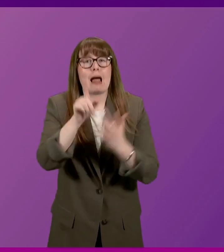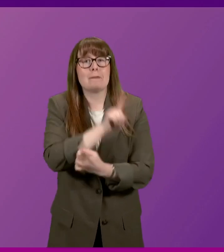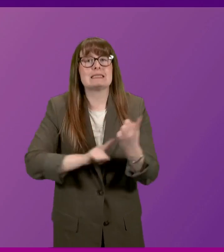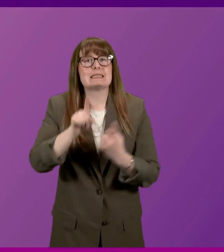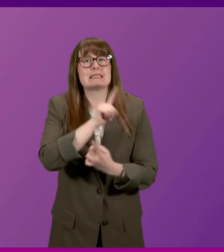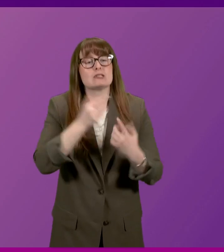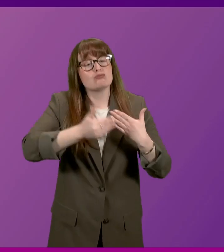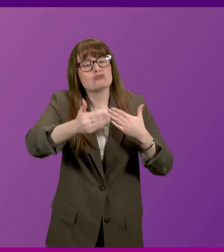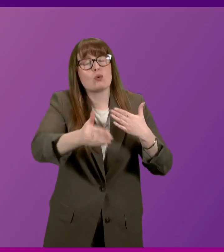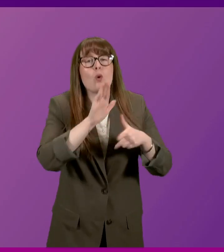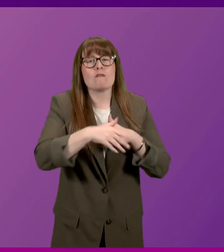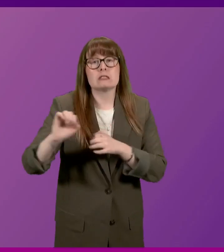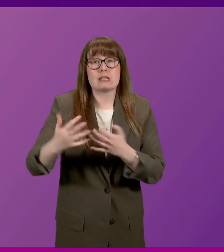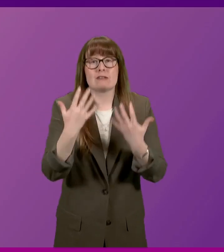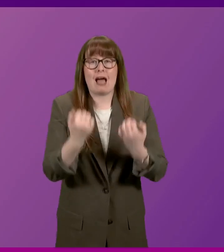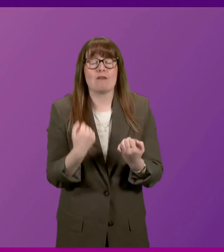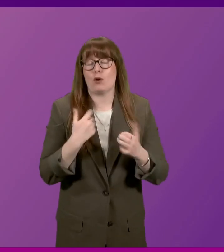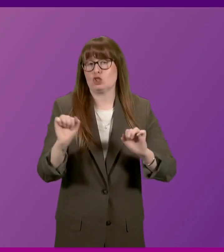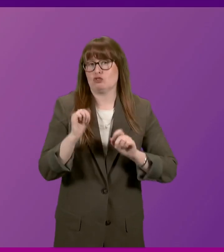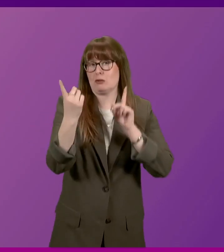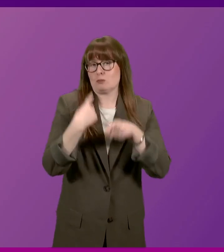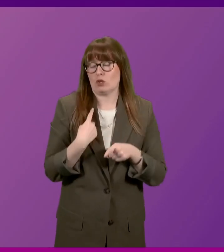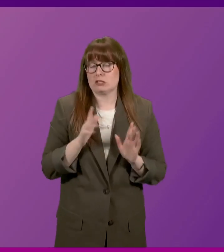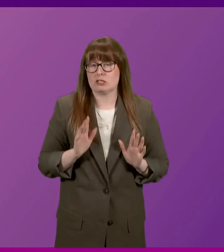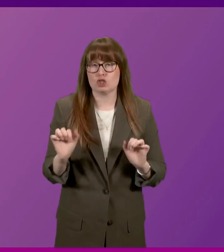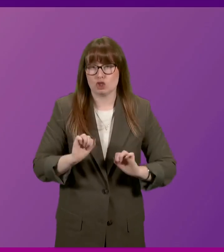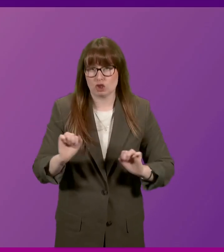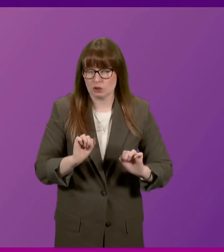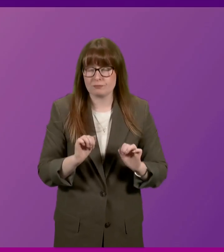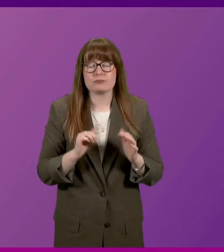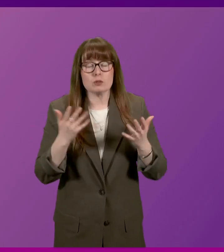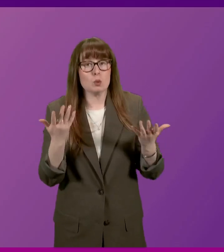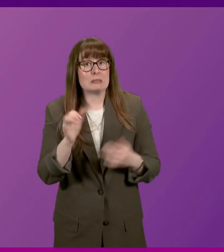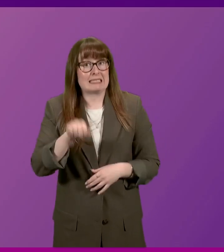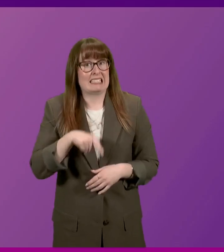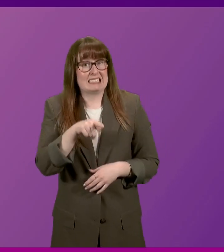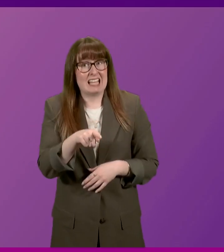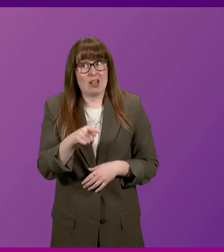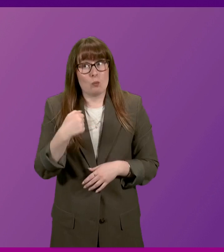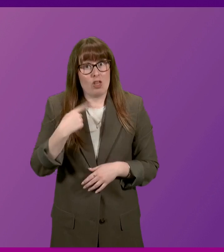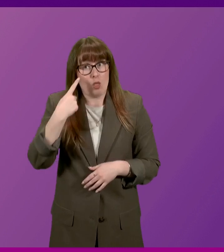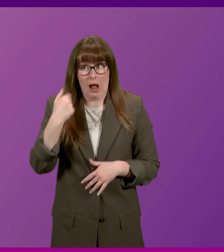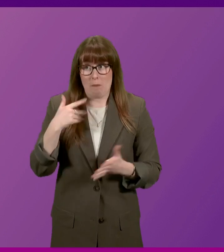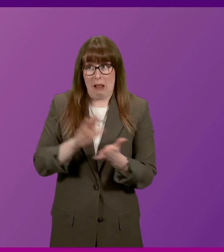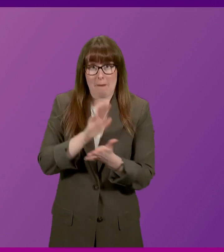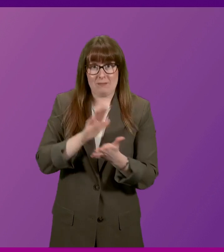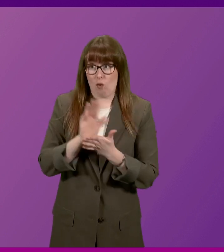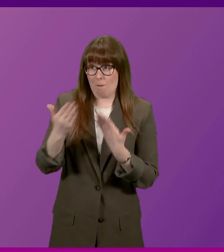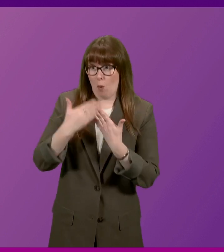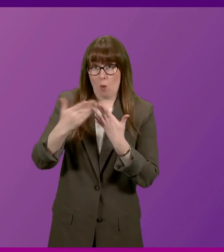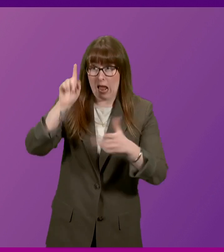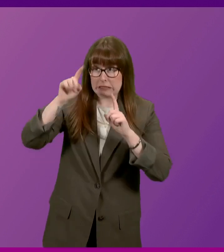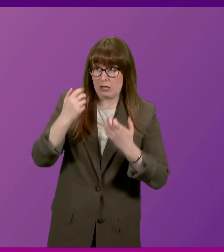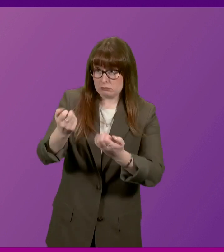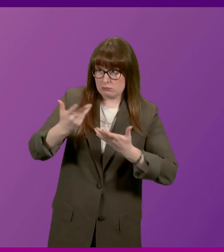meetings about the services. We haven't heard from them as yet. So yeah, that's what we thought. We're open to other suggestions to get